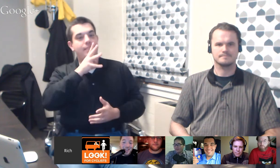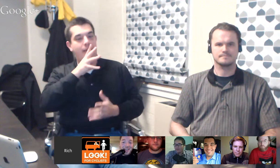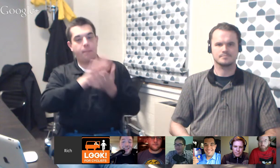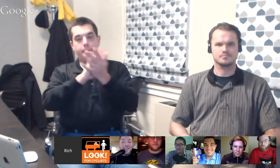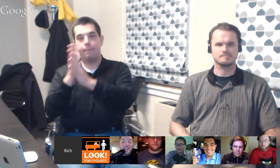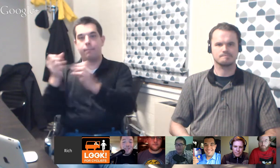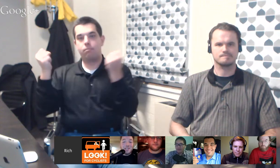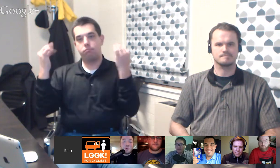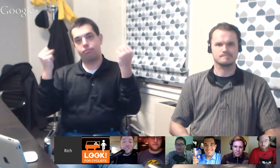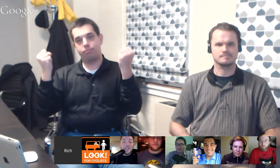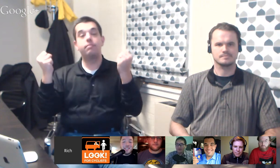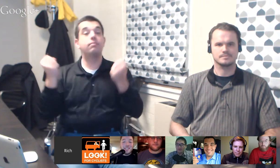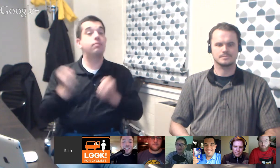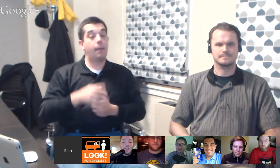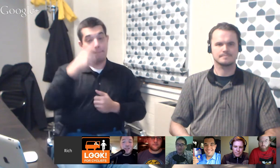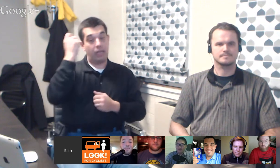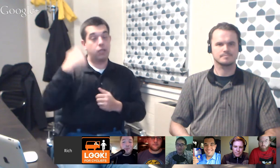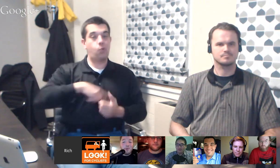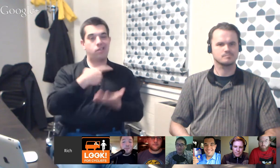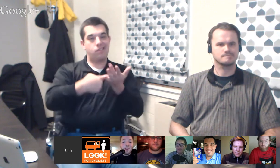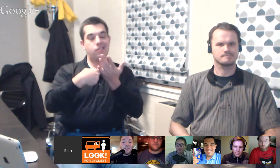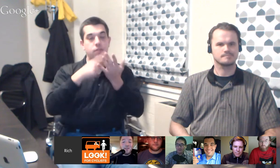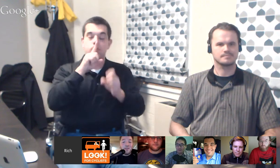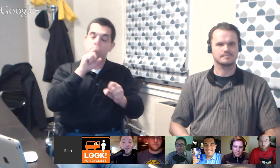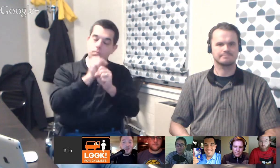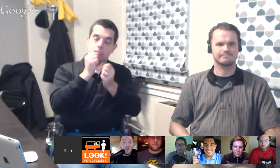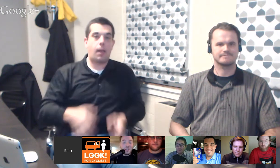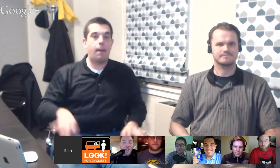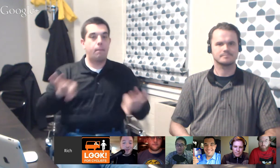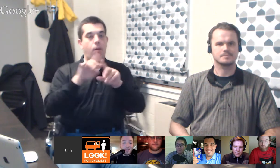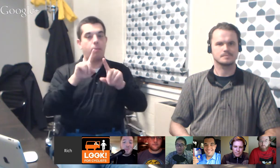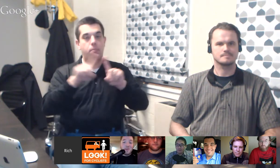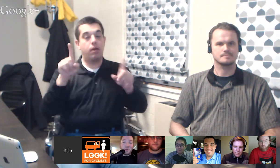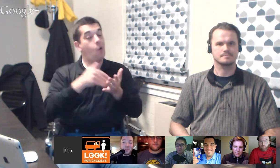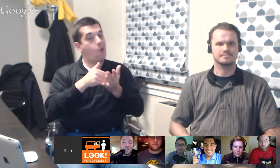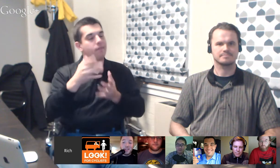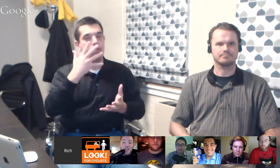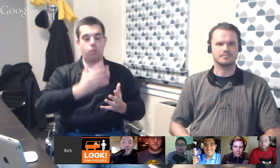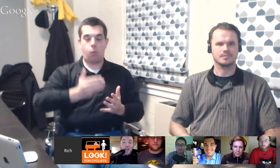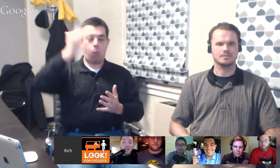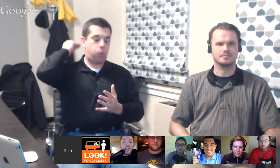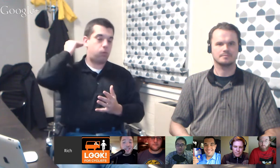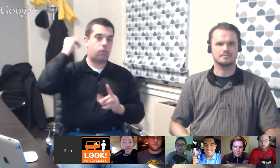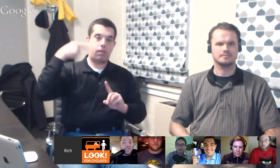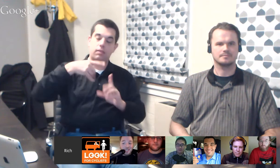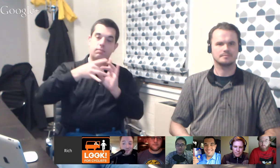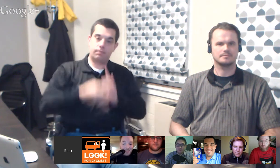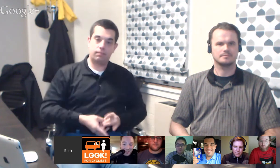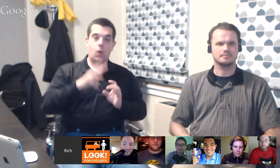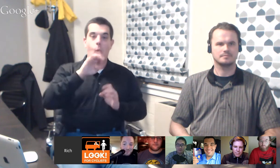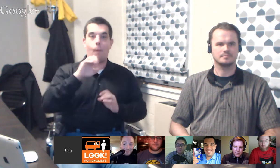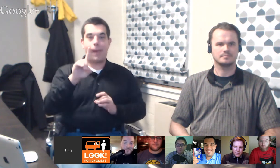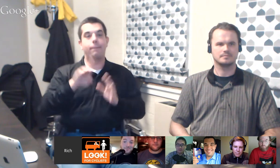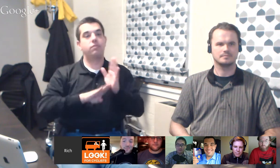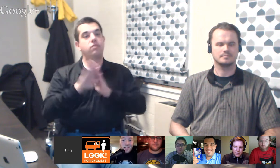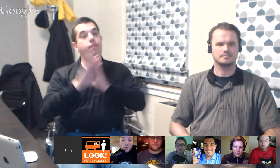language. That's because we're discussing a really important but often overlooked aspect of web development, and that is